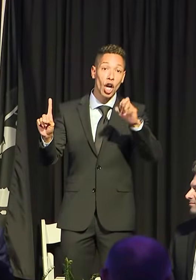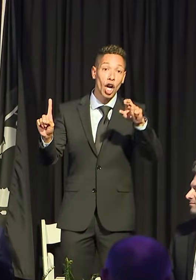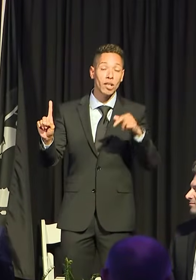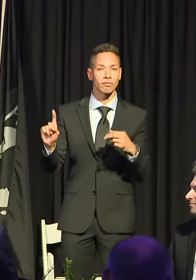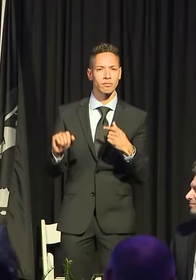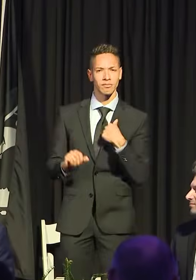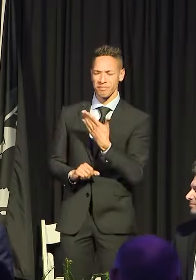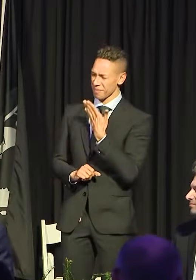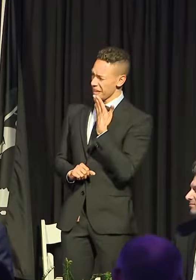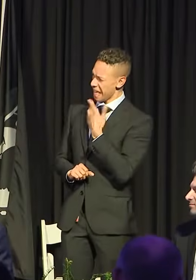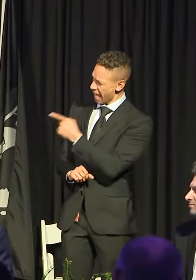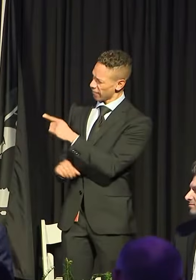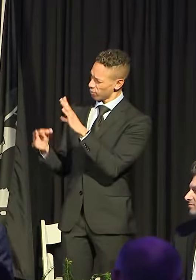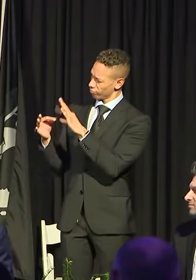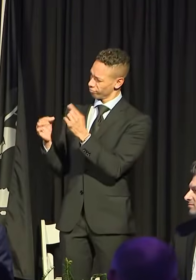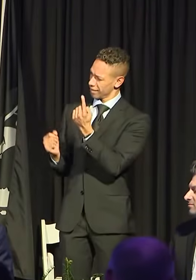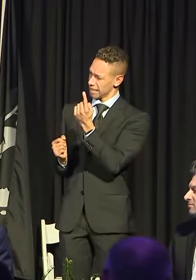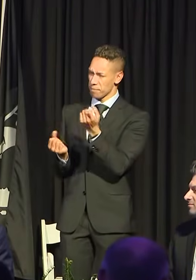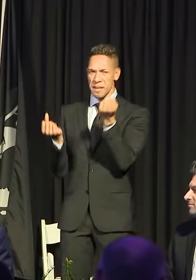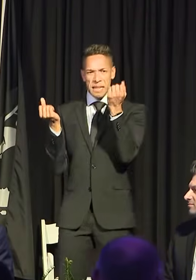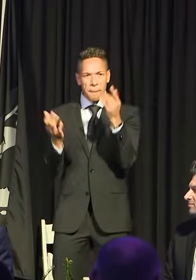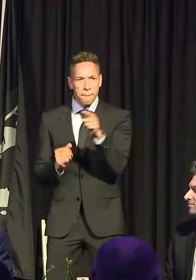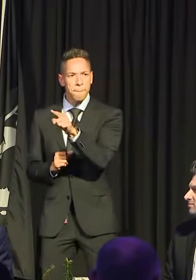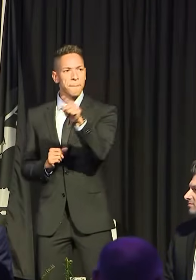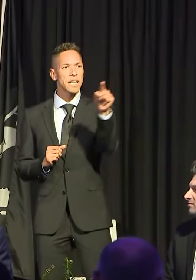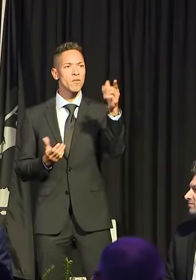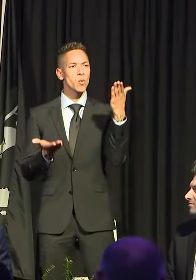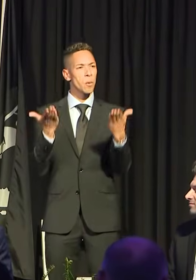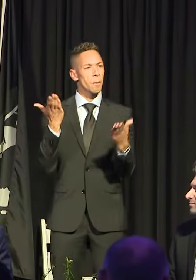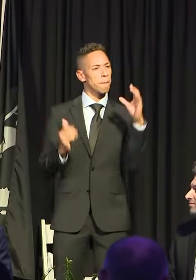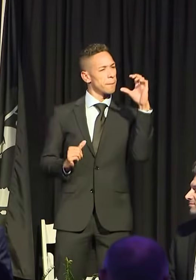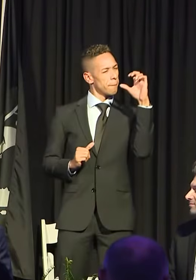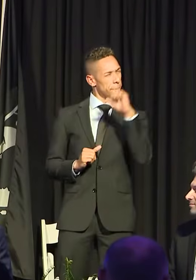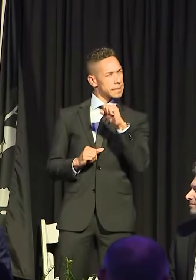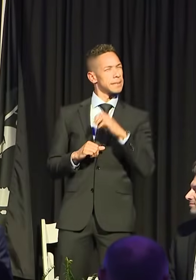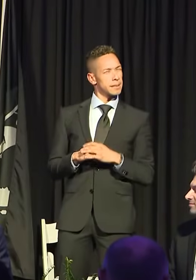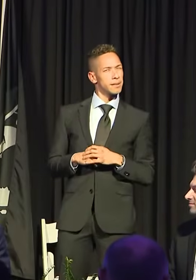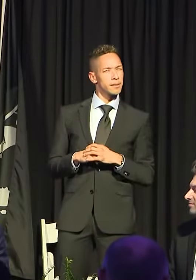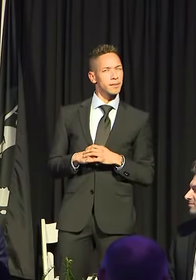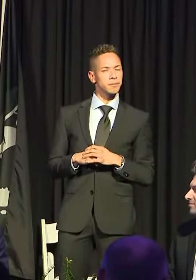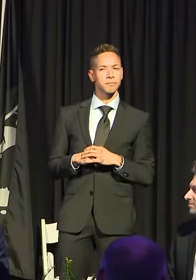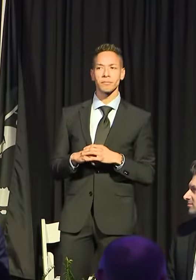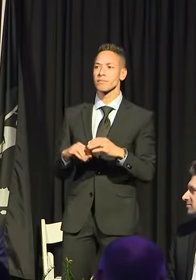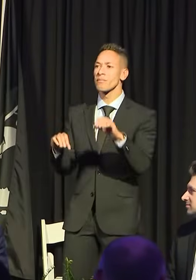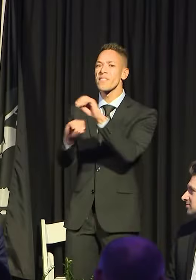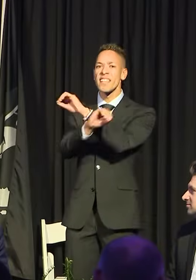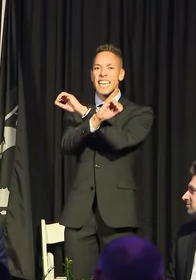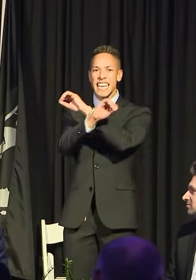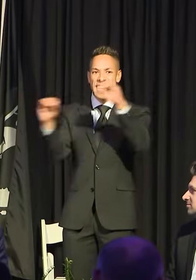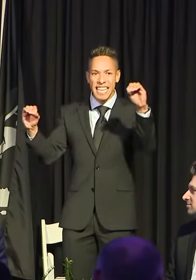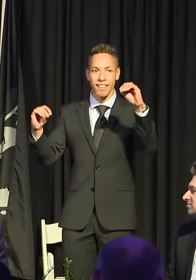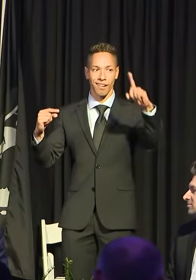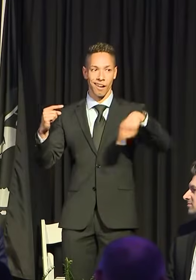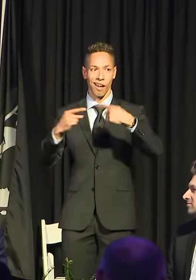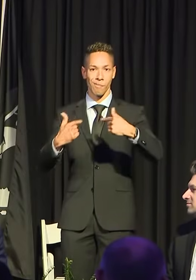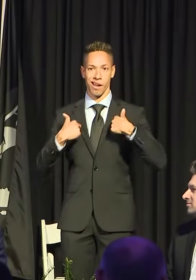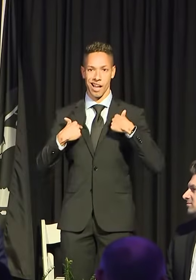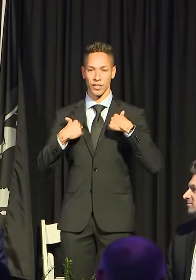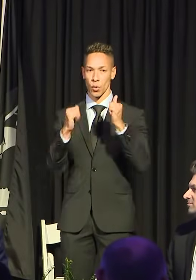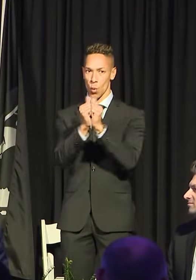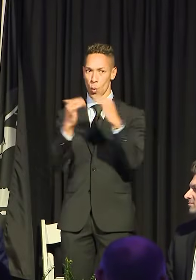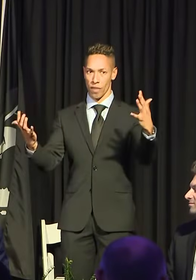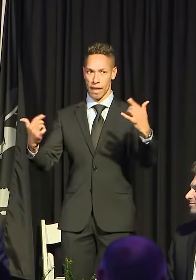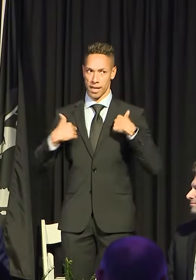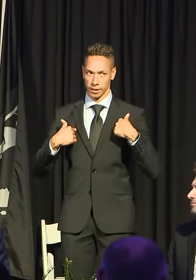thank her for saying something that many of you may have missed. Nothing about us